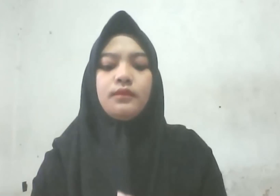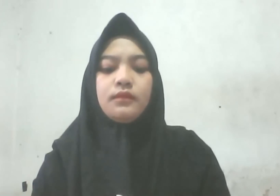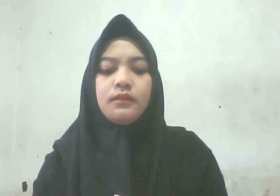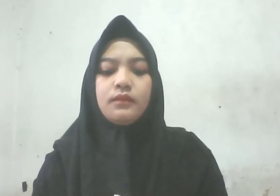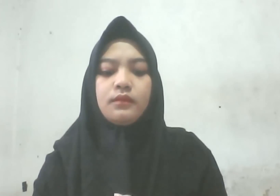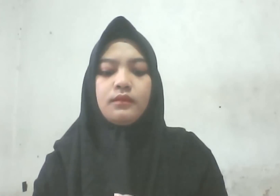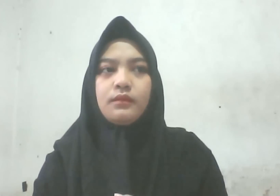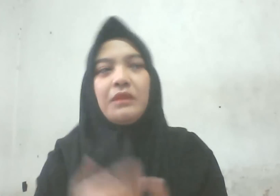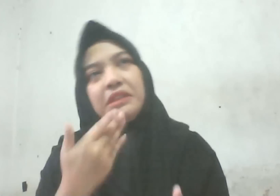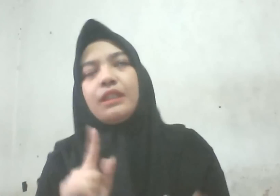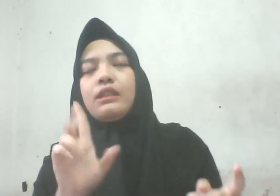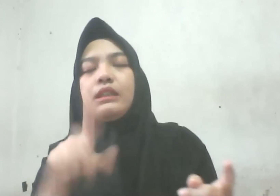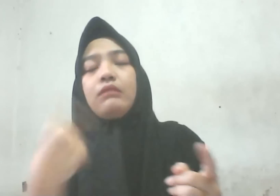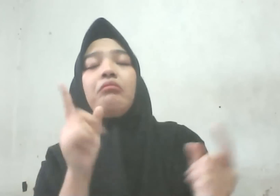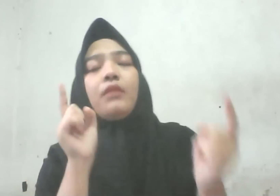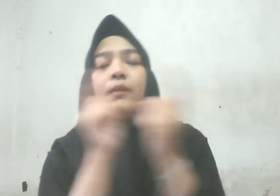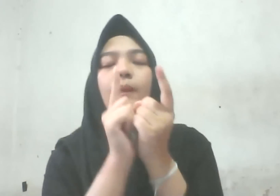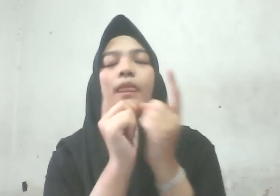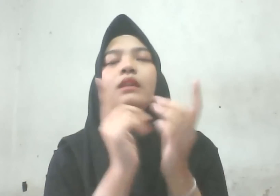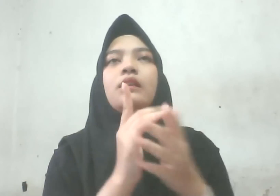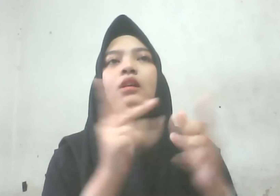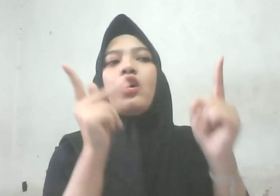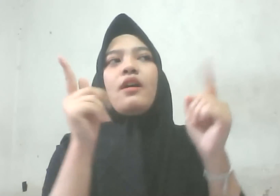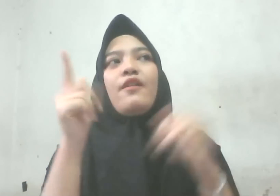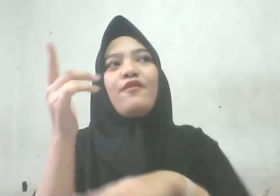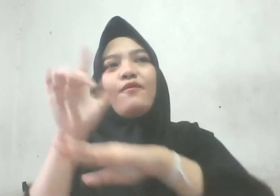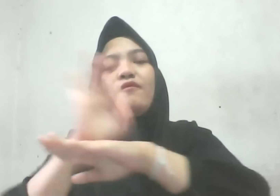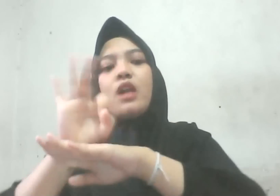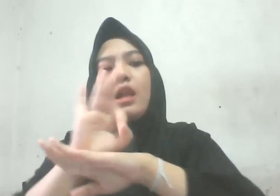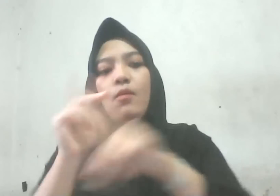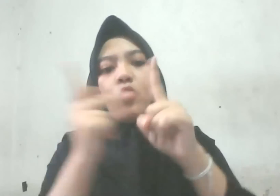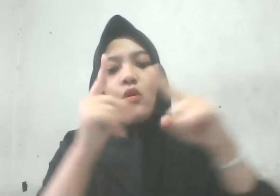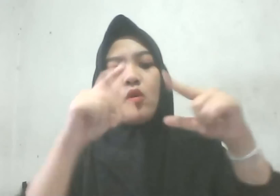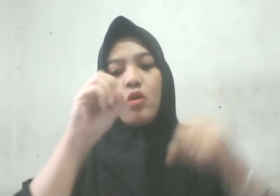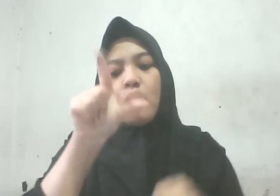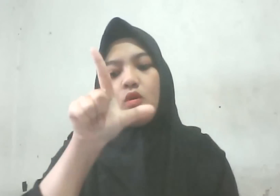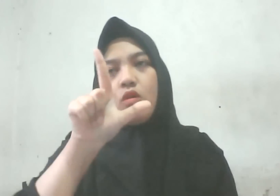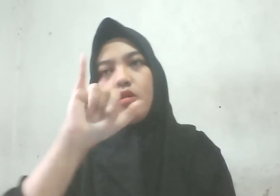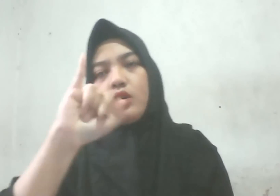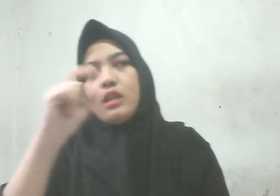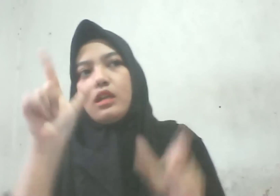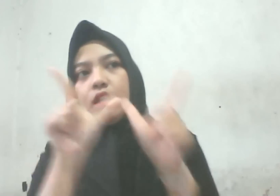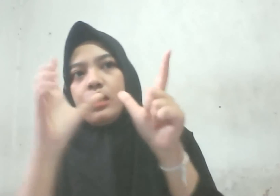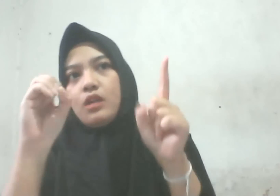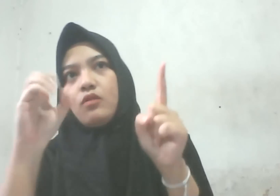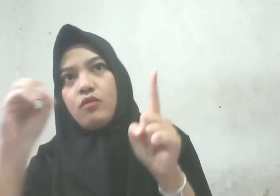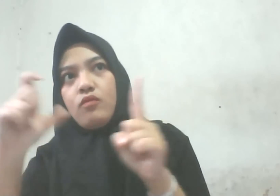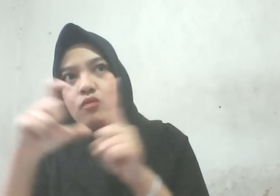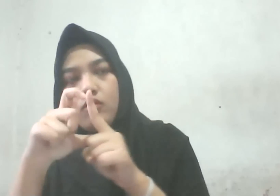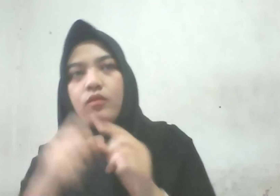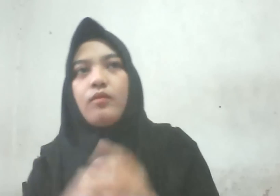Hollywood movies. The disability plays a role. It plays a role, sometimes called a narrative